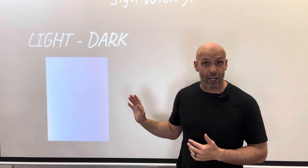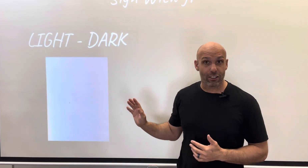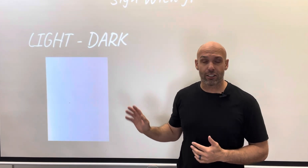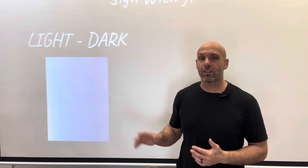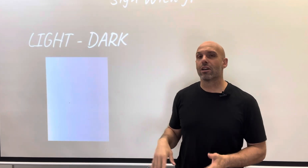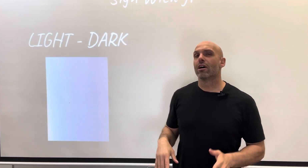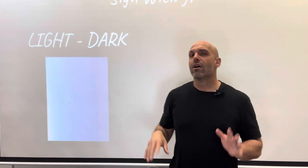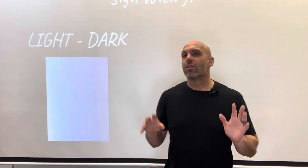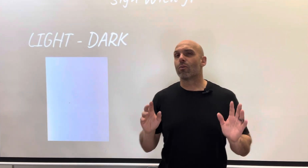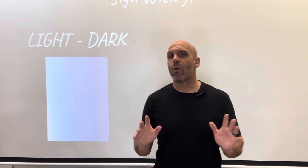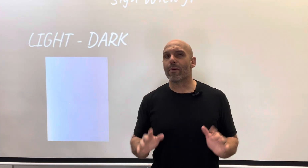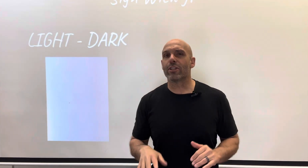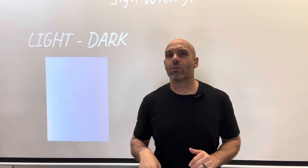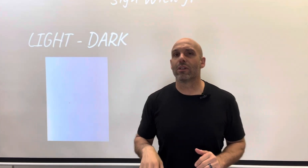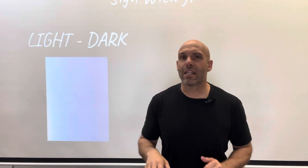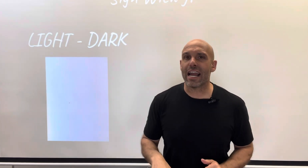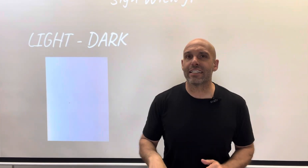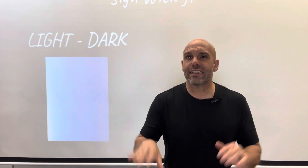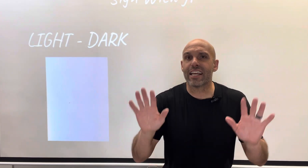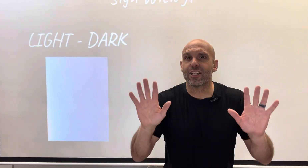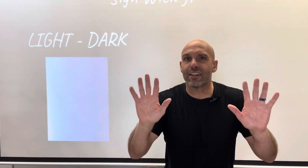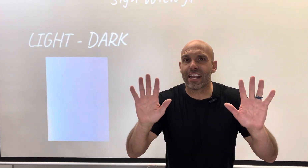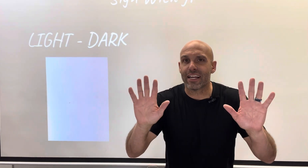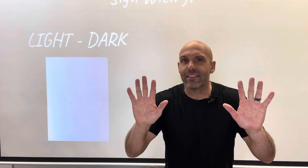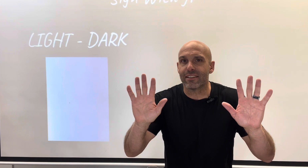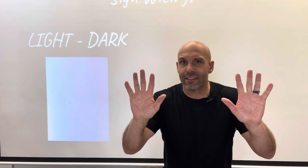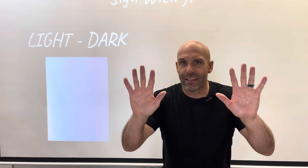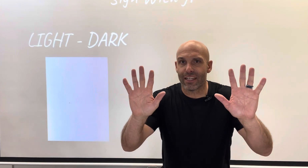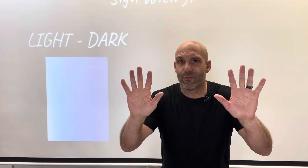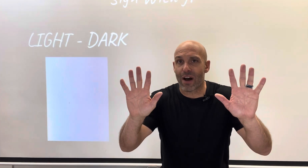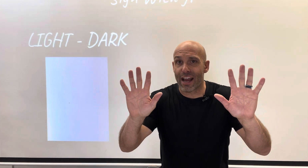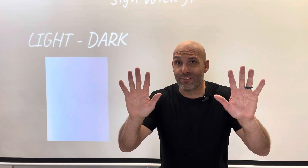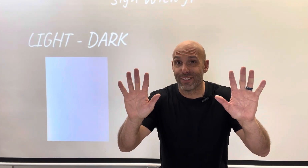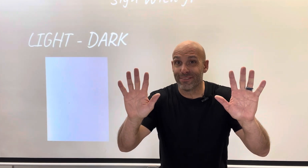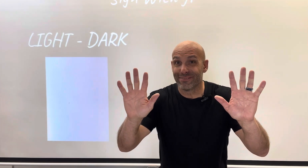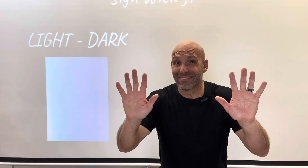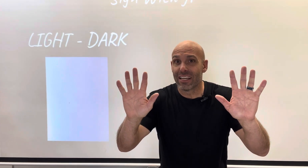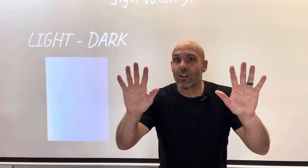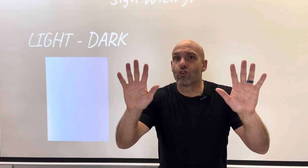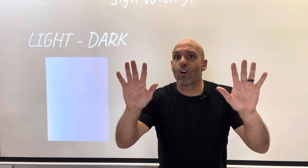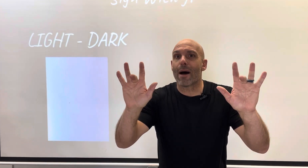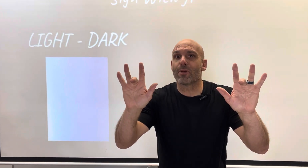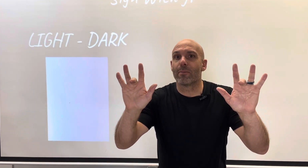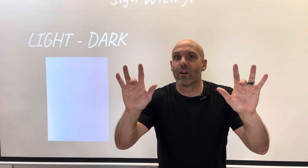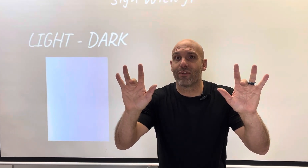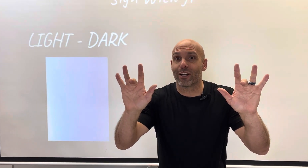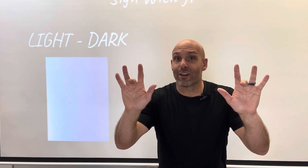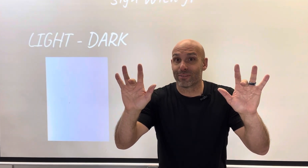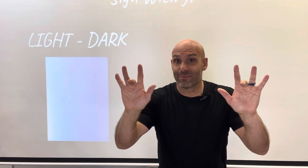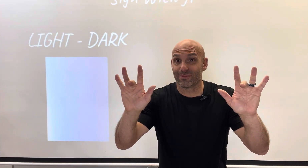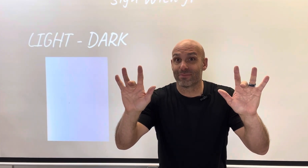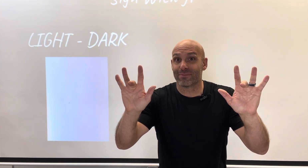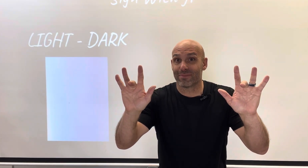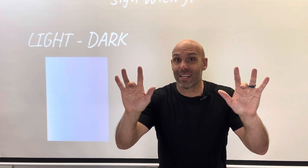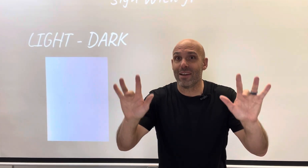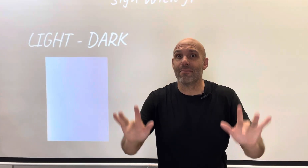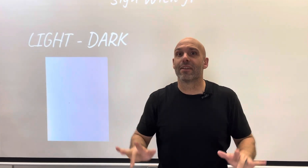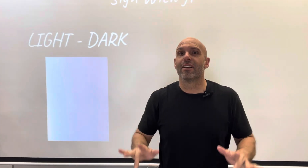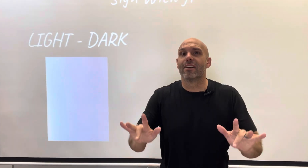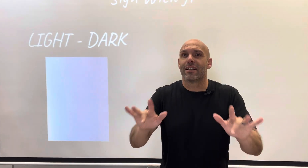colors. The way we do light, take your hands in 5s, drop your middle finger. Okay? Now